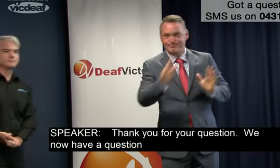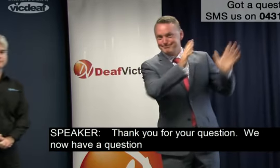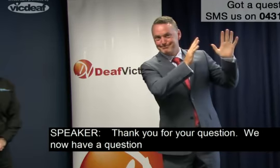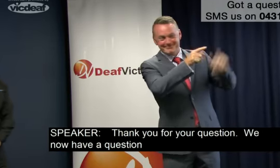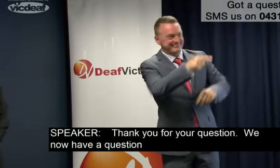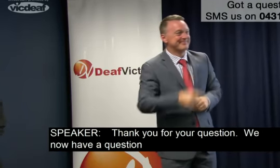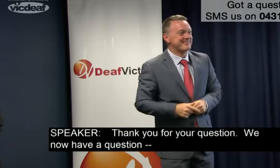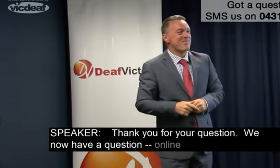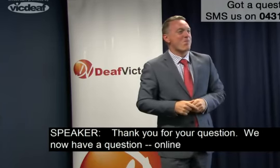Over to you, Stephen.